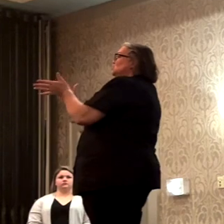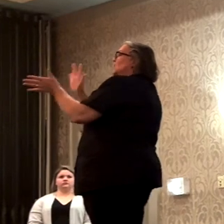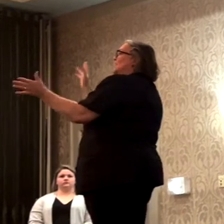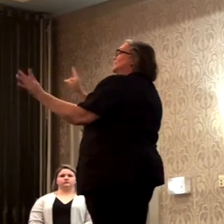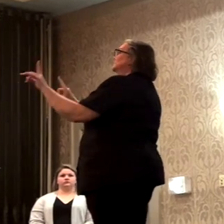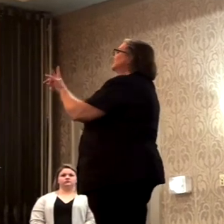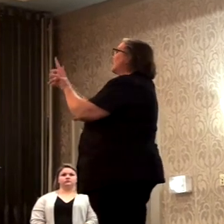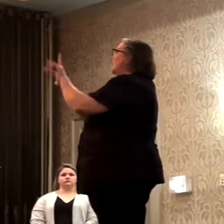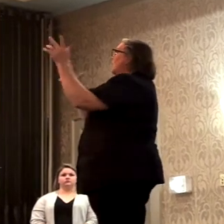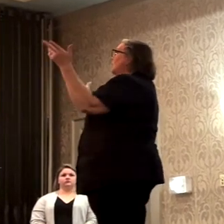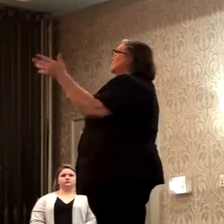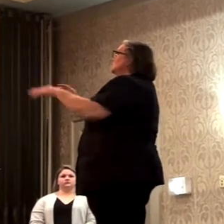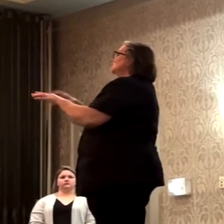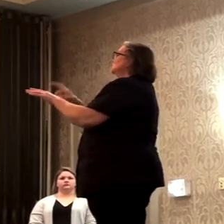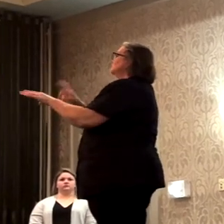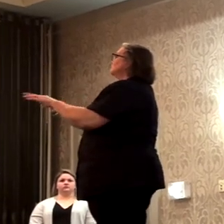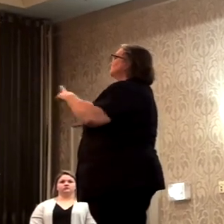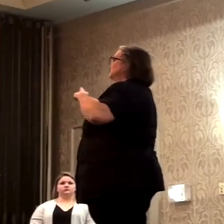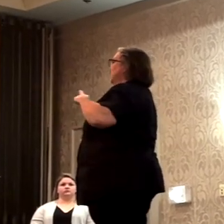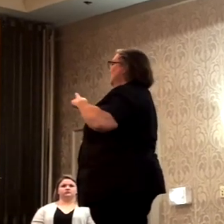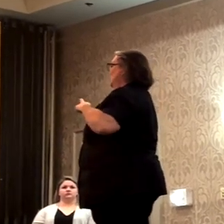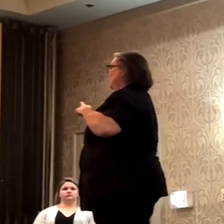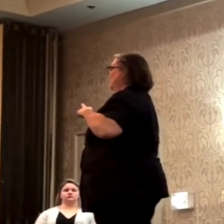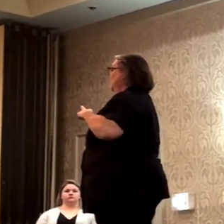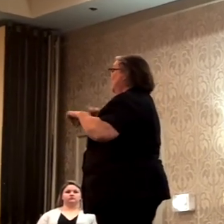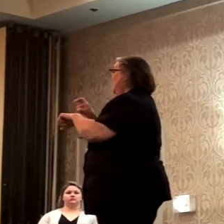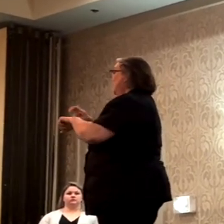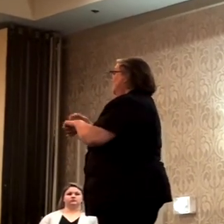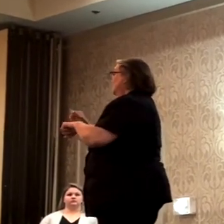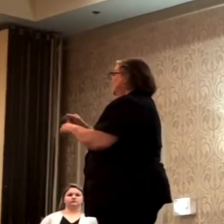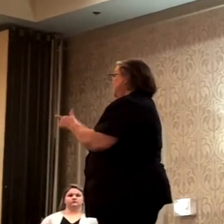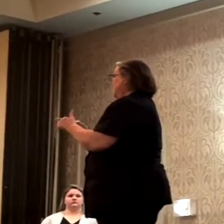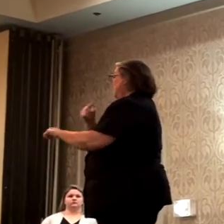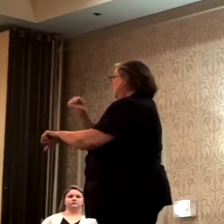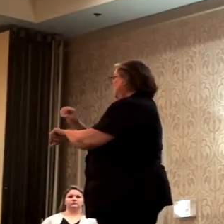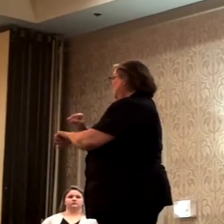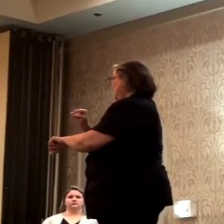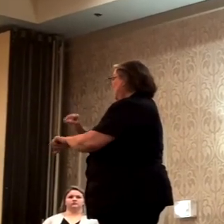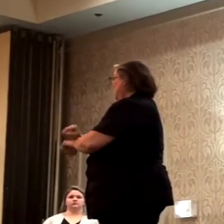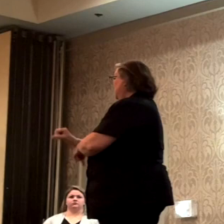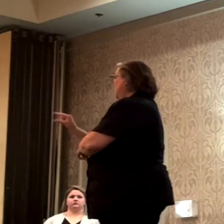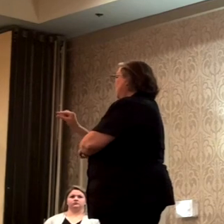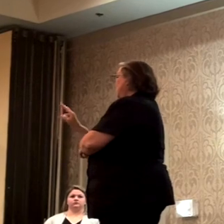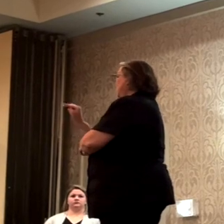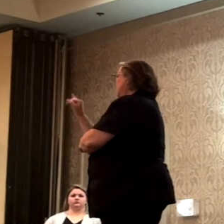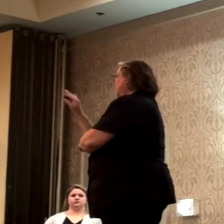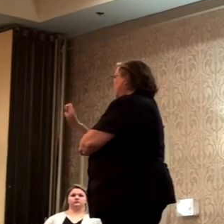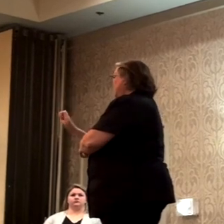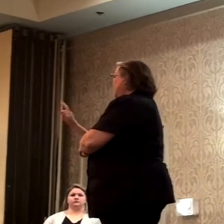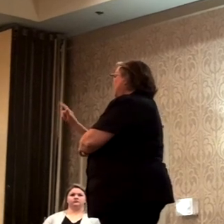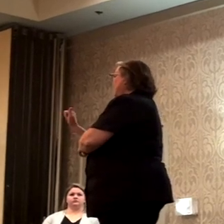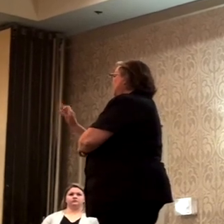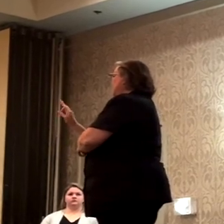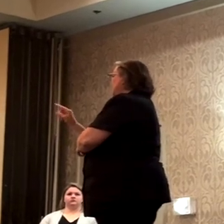retire. Of course, just like her first job at Gunning LaFazia,